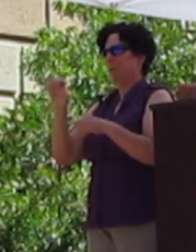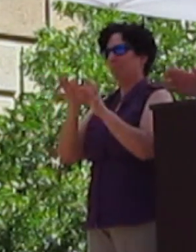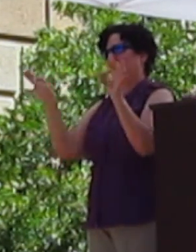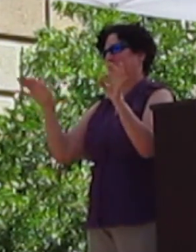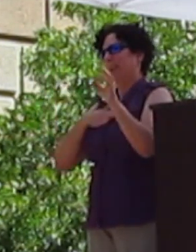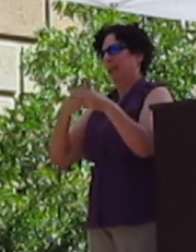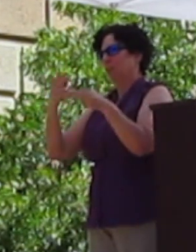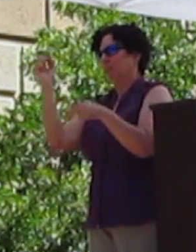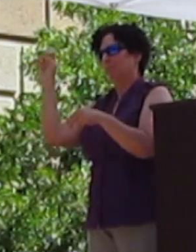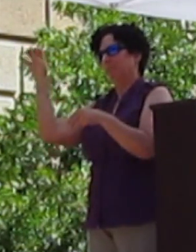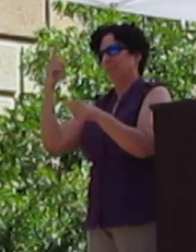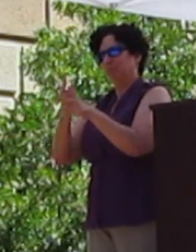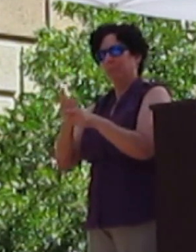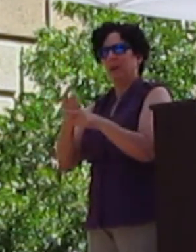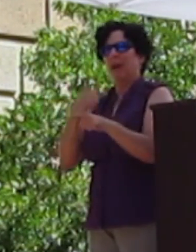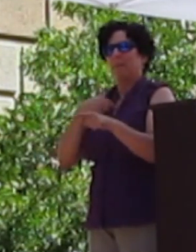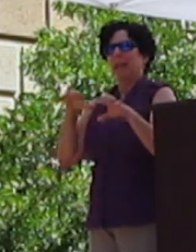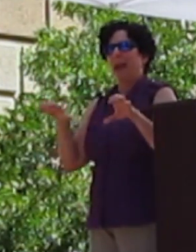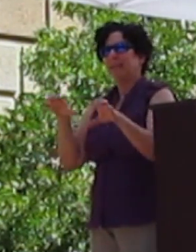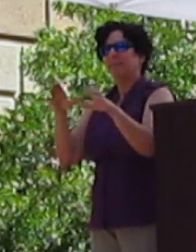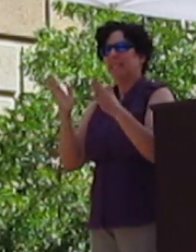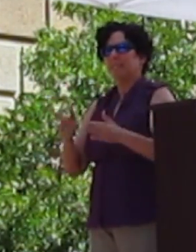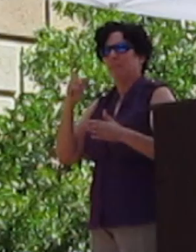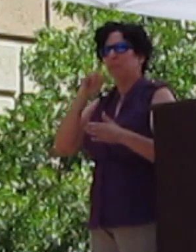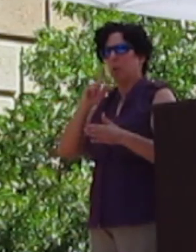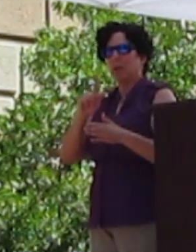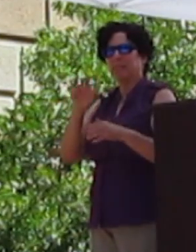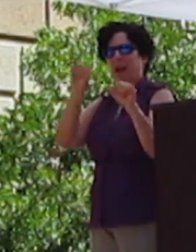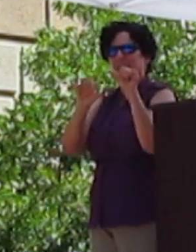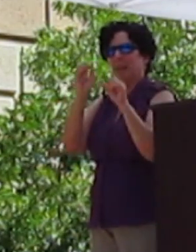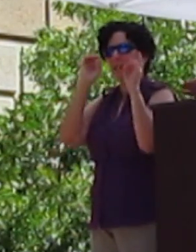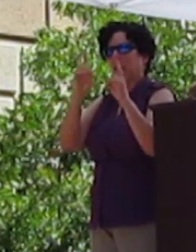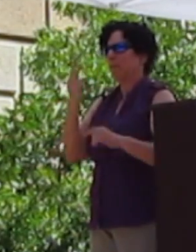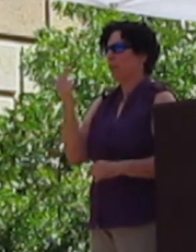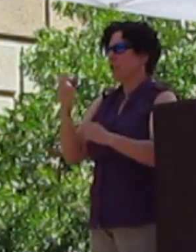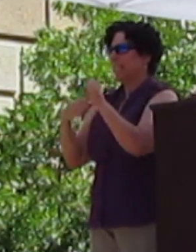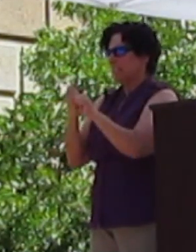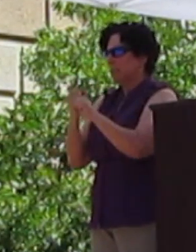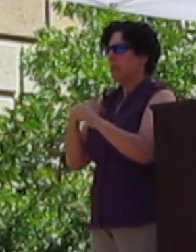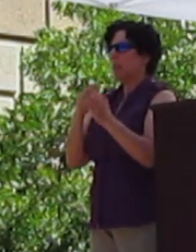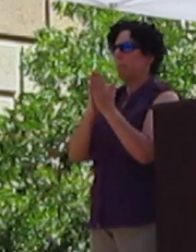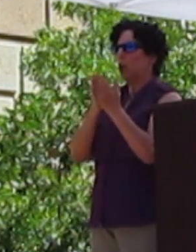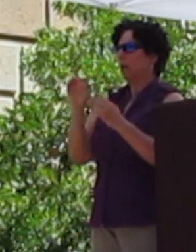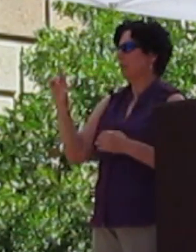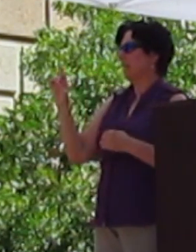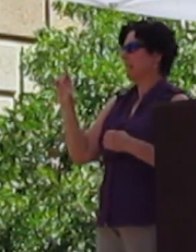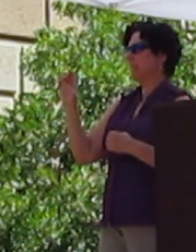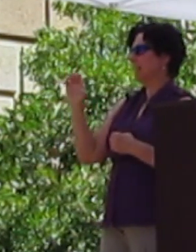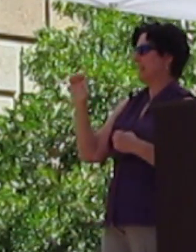And as they said, I've been an activist for science and education for 13 years. In his book, The Descent of Man, back